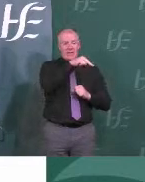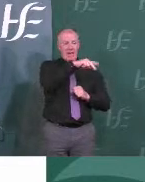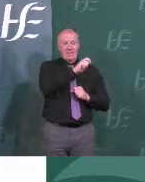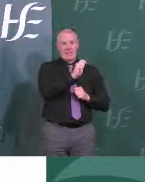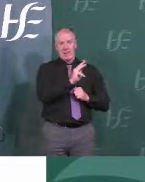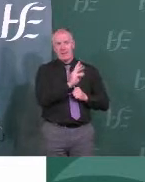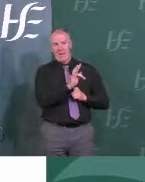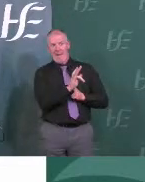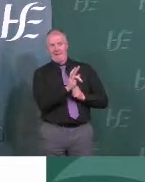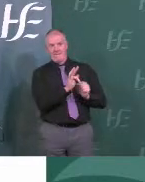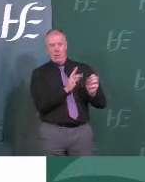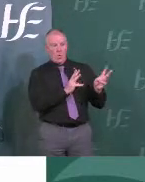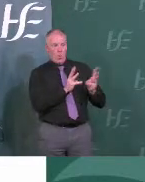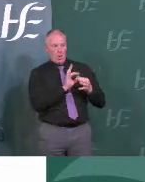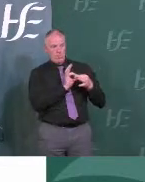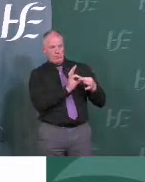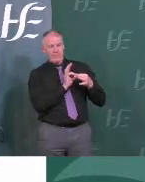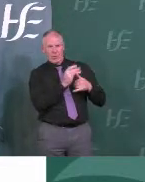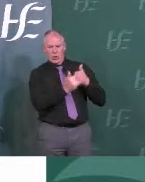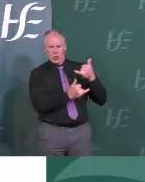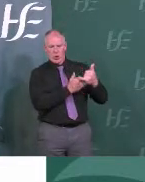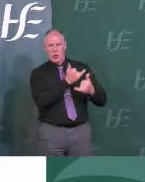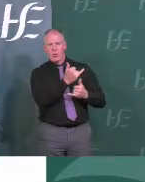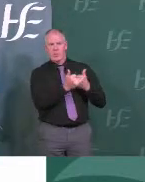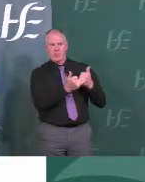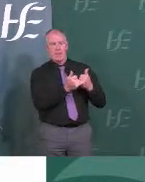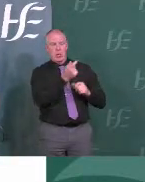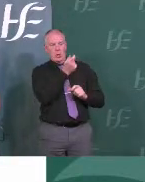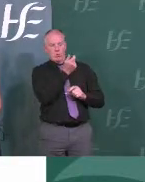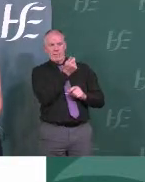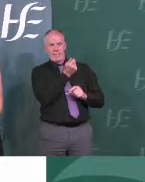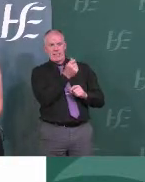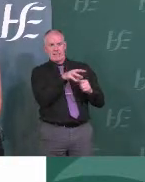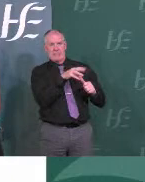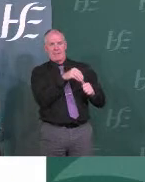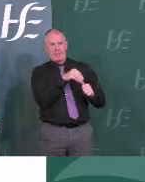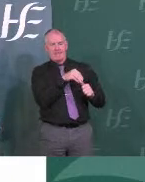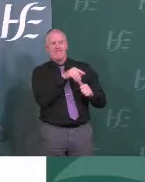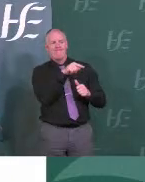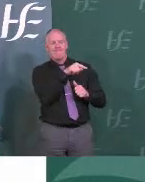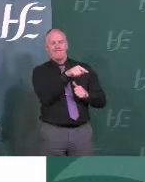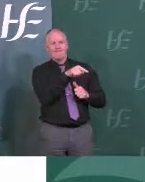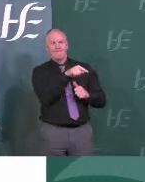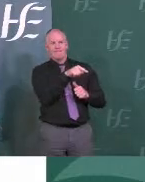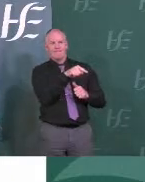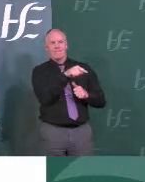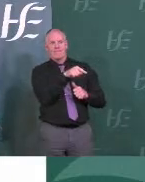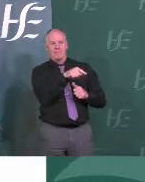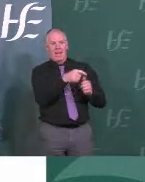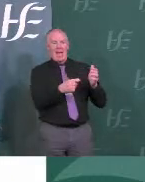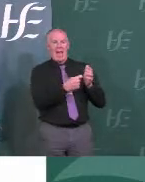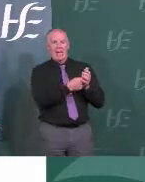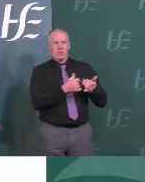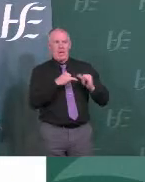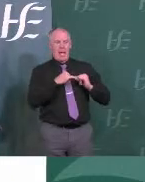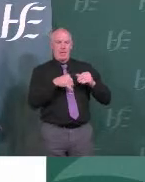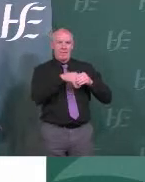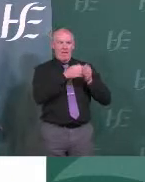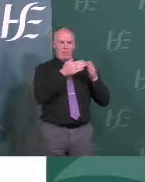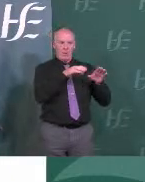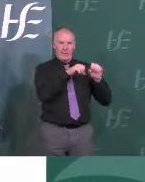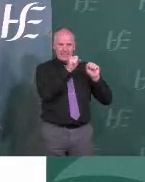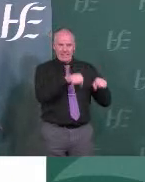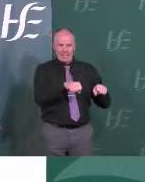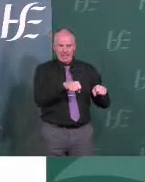NTPF working very closely with us for many years, but in recent times particularly, they've identified extra capacity within the public